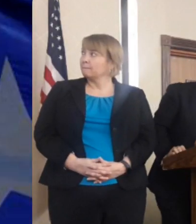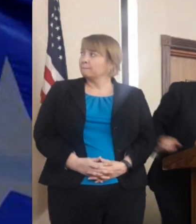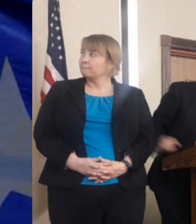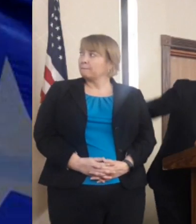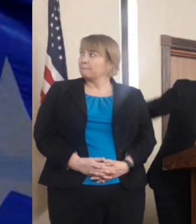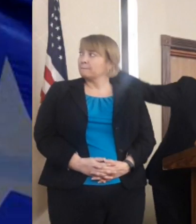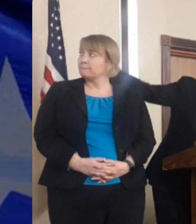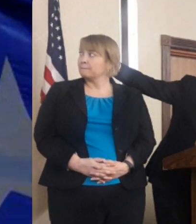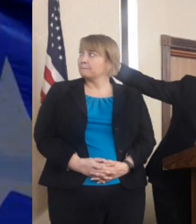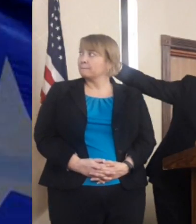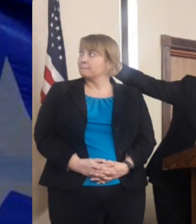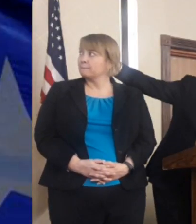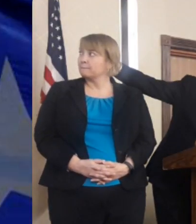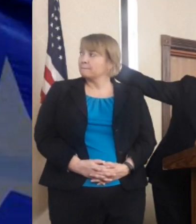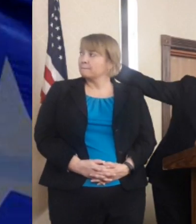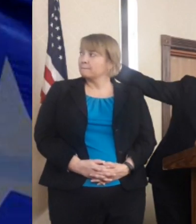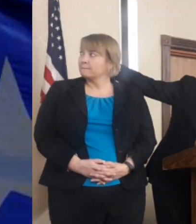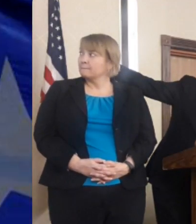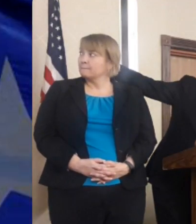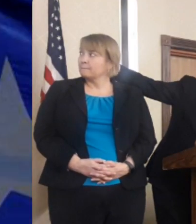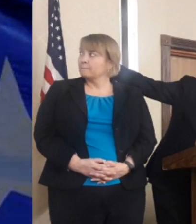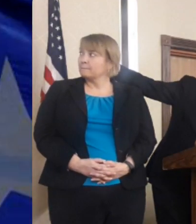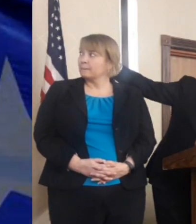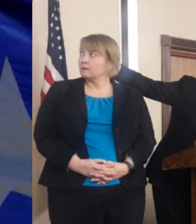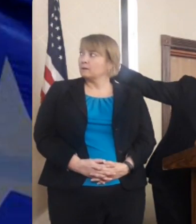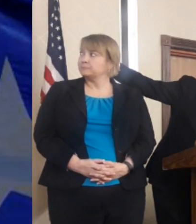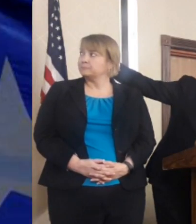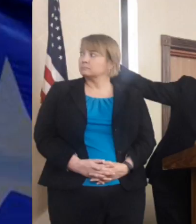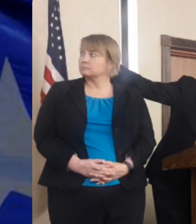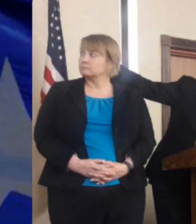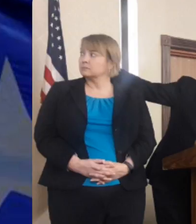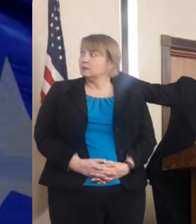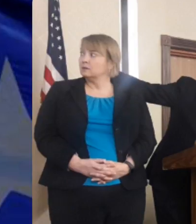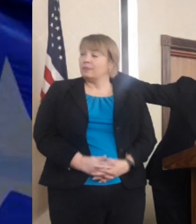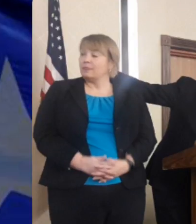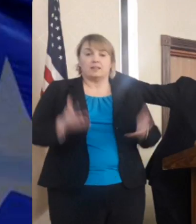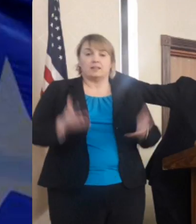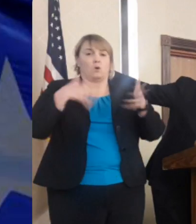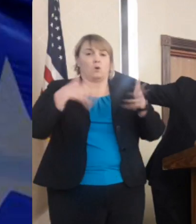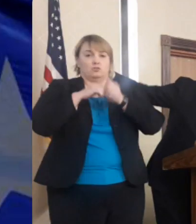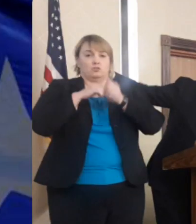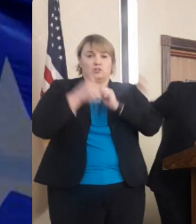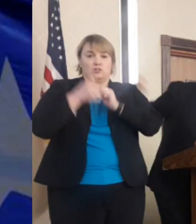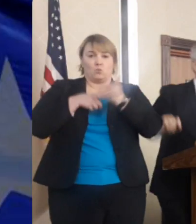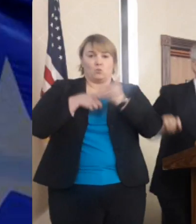Yeah, so the item in red is all we're changing. Child, sibling, or parent.